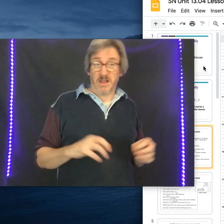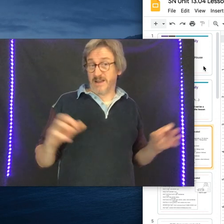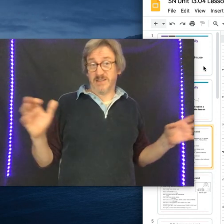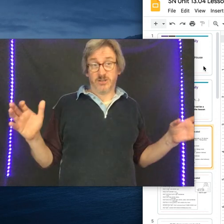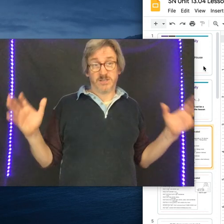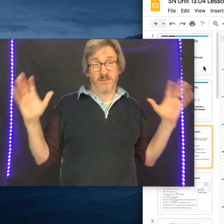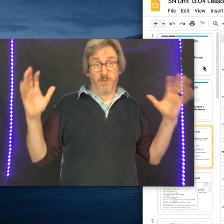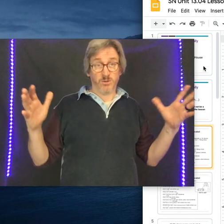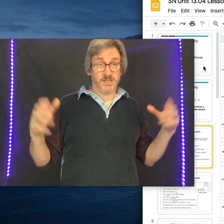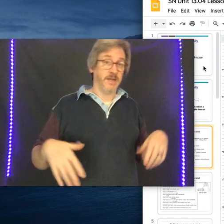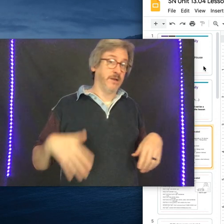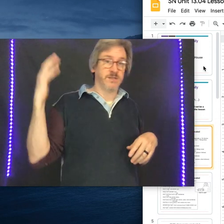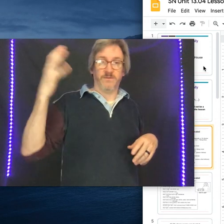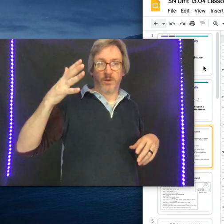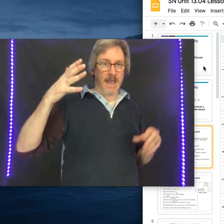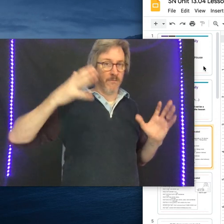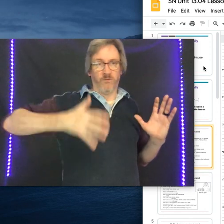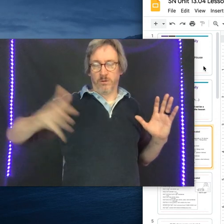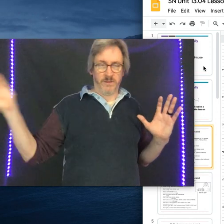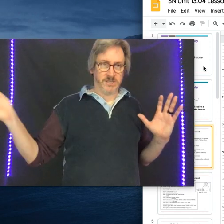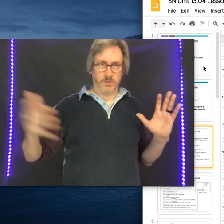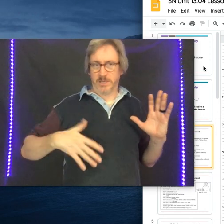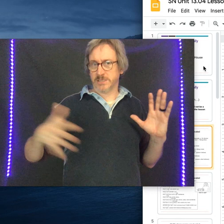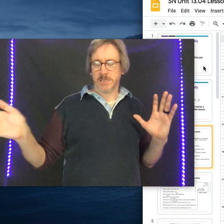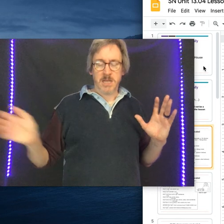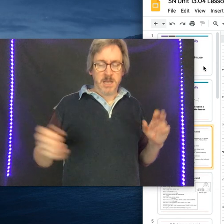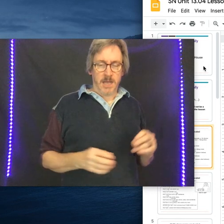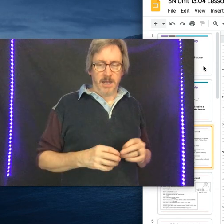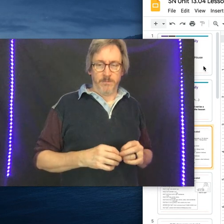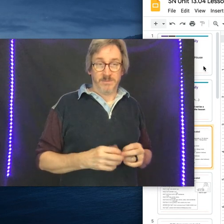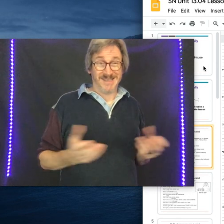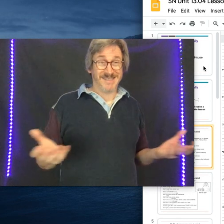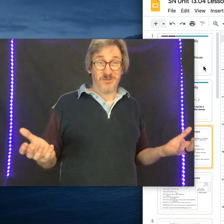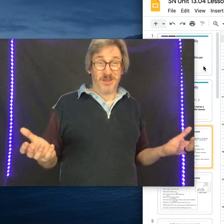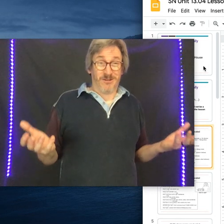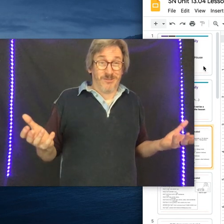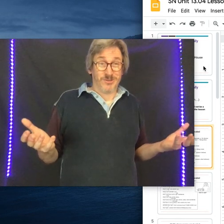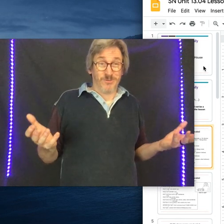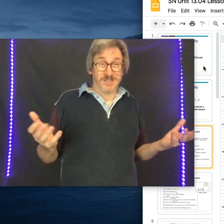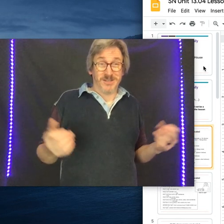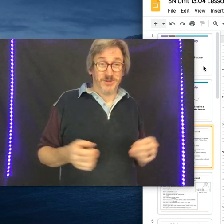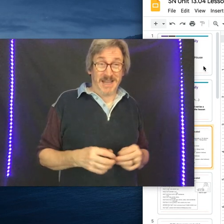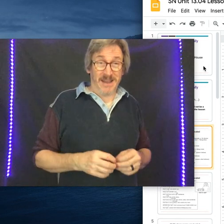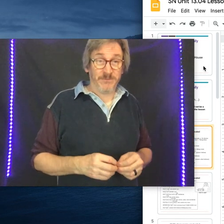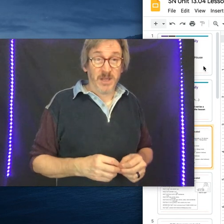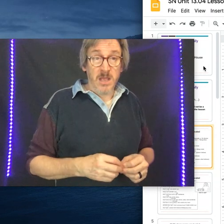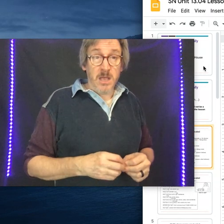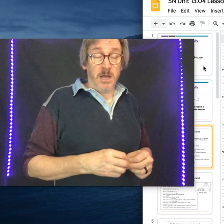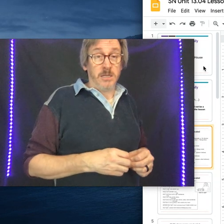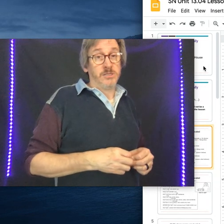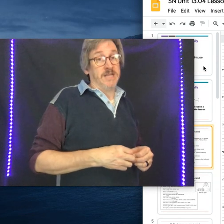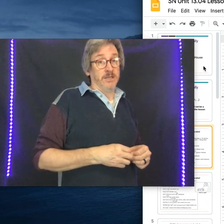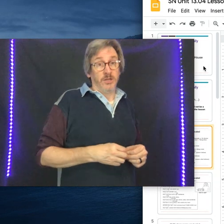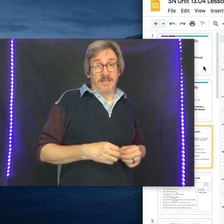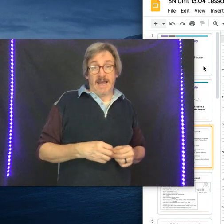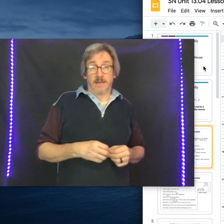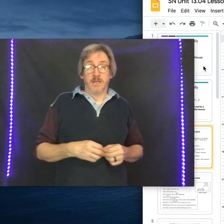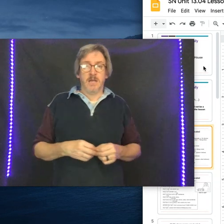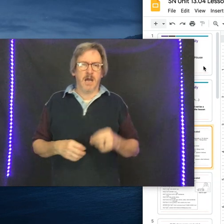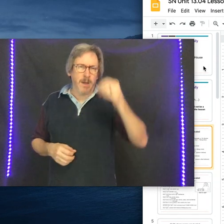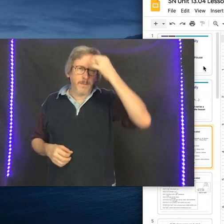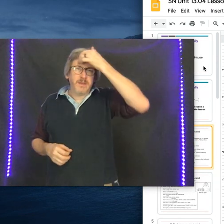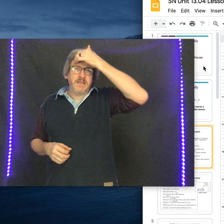a lot of teachers have posted, here's the vocab for these units. Since they're there, there's no reason to do it again. So take a look at